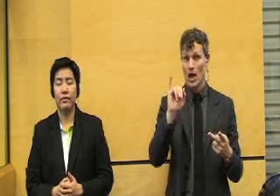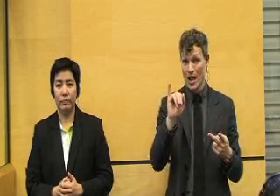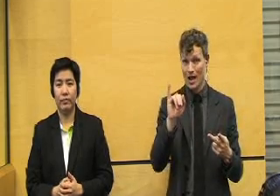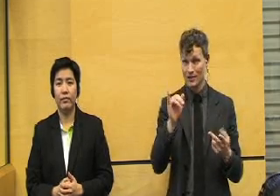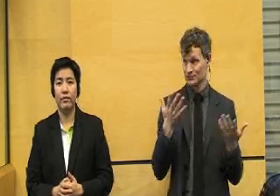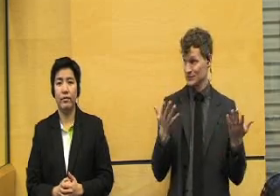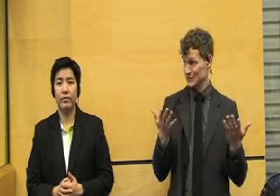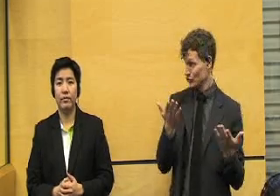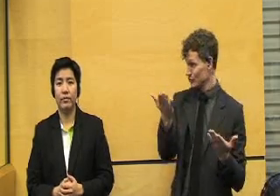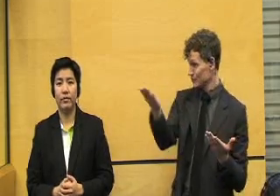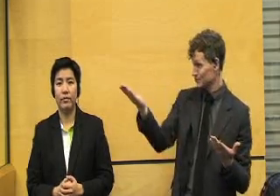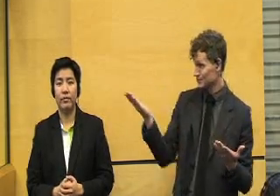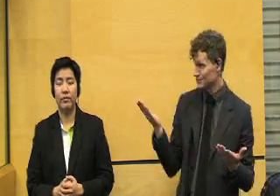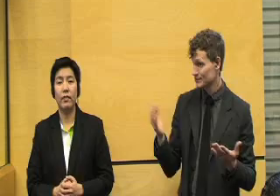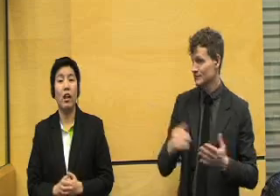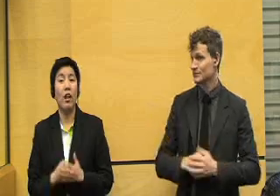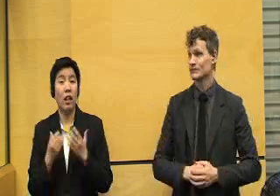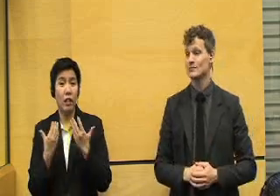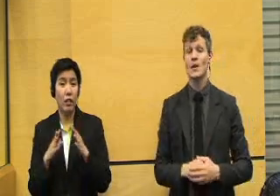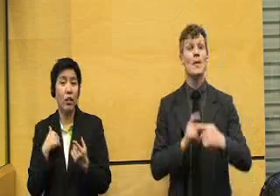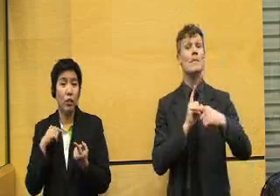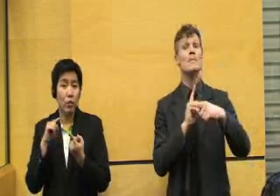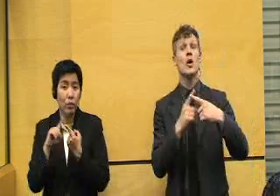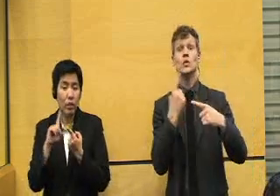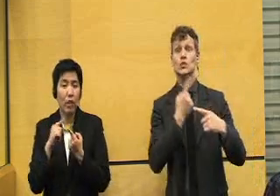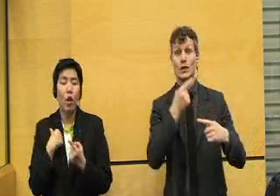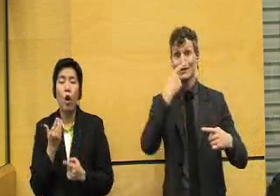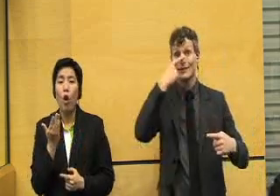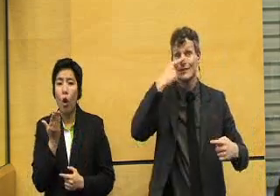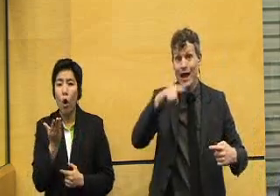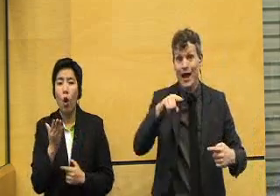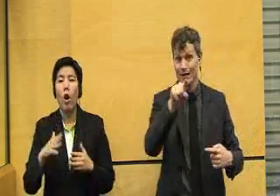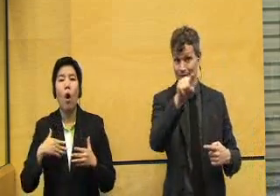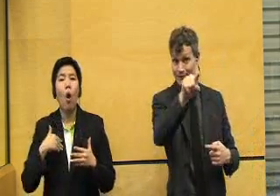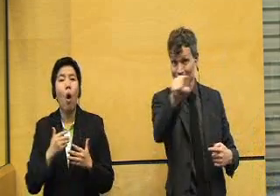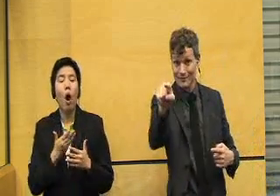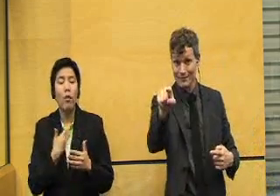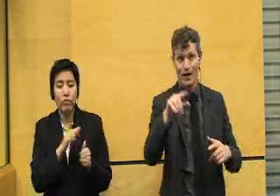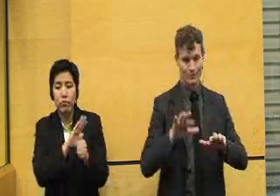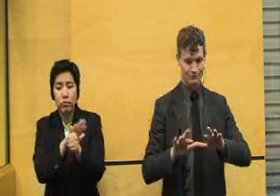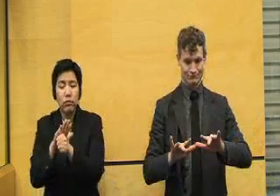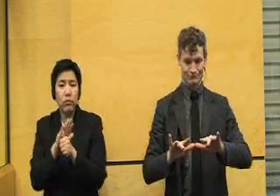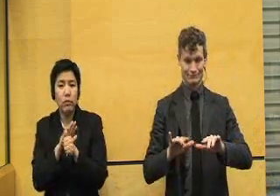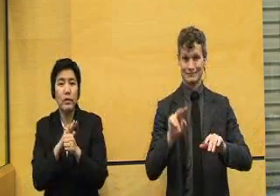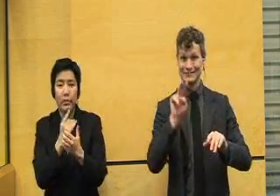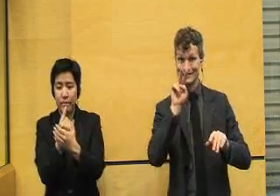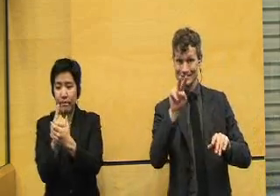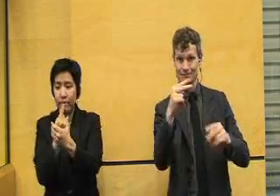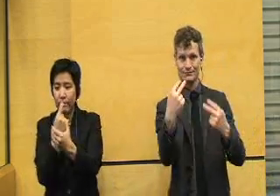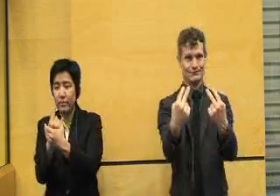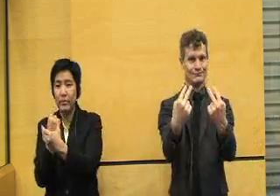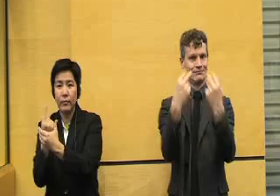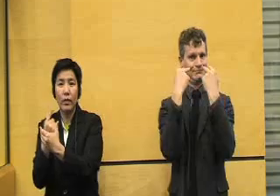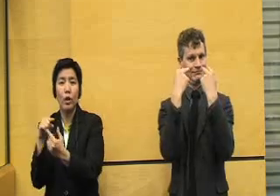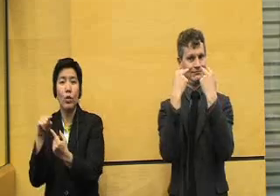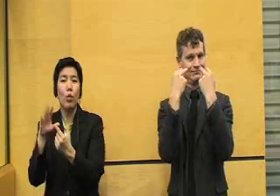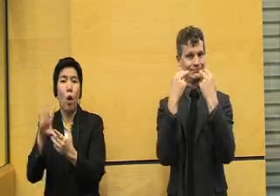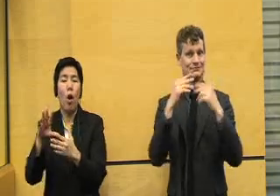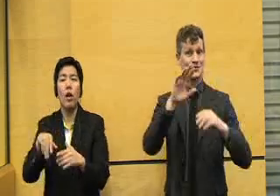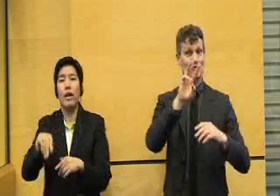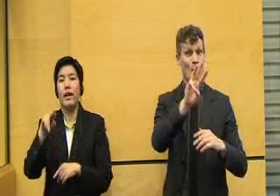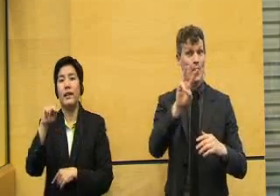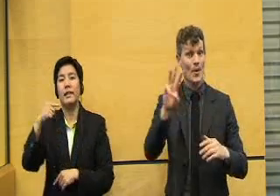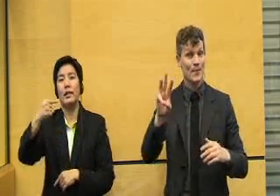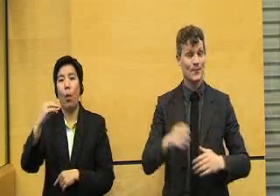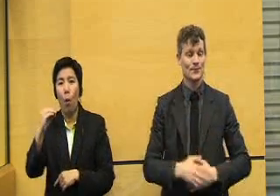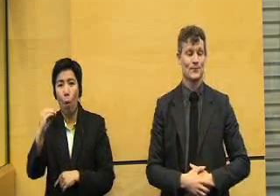those in Thailand following on the webcasting. I sincerely hope that this afternoon's constructive dialogue